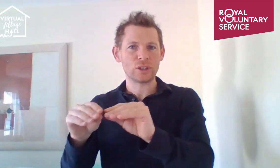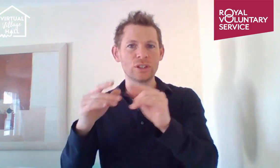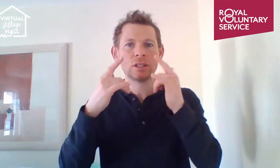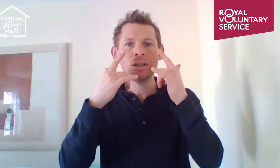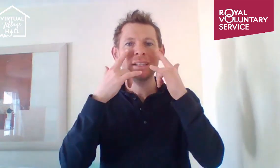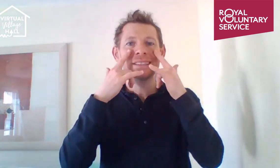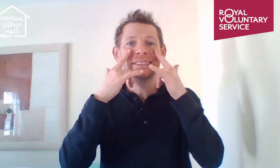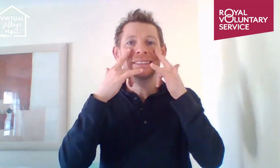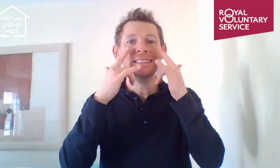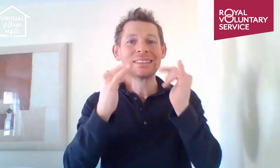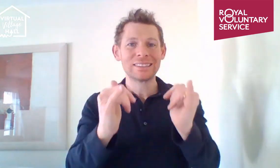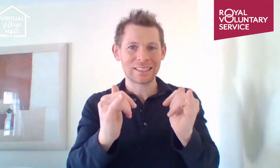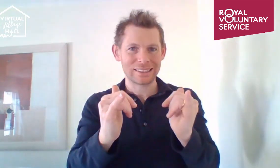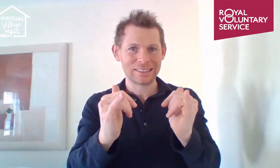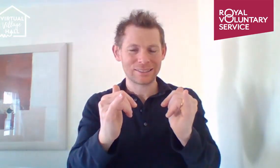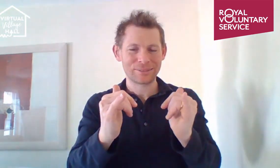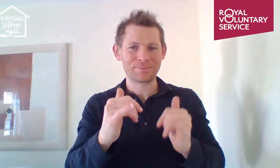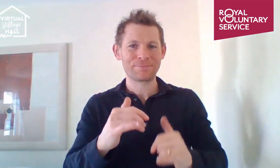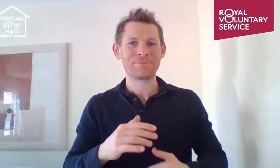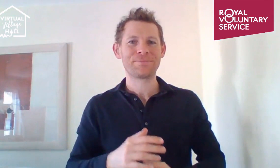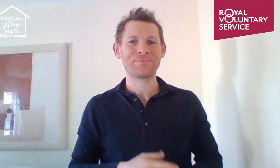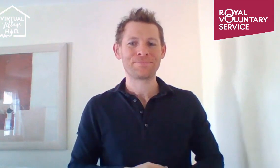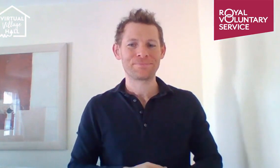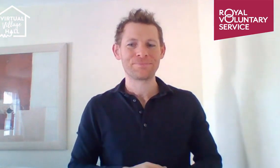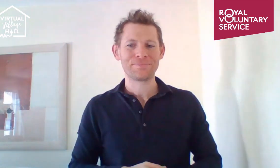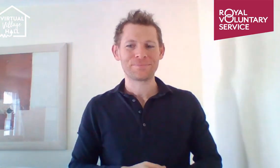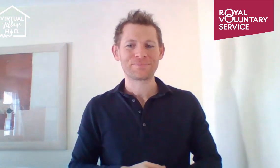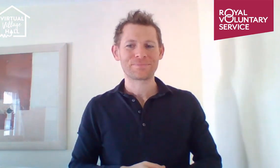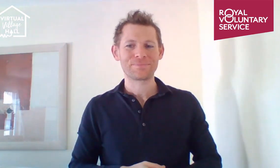Transfer, test.